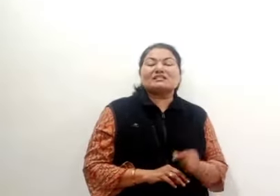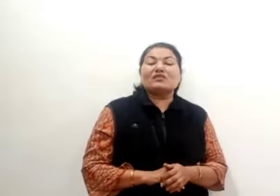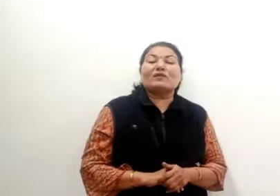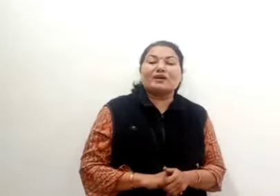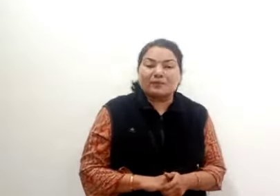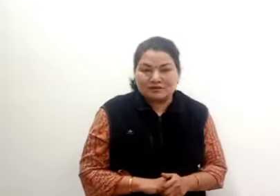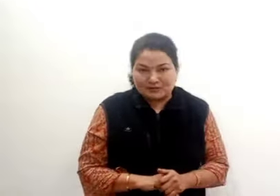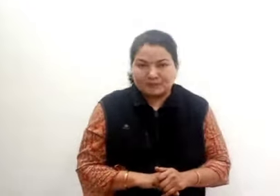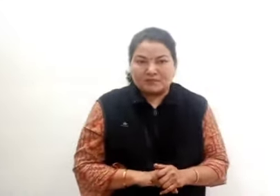muscle fiber.